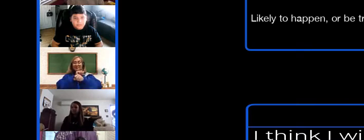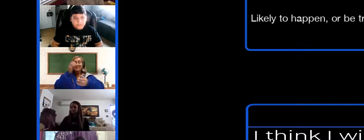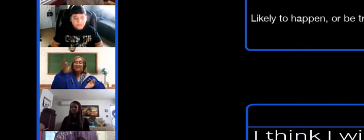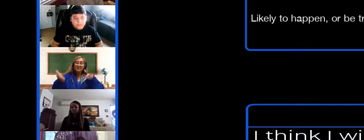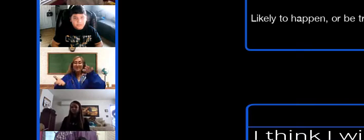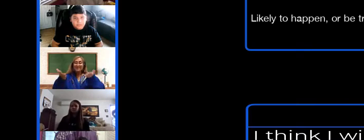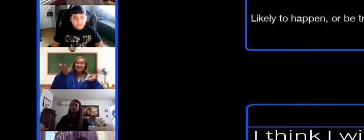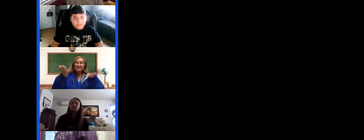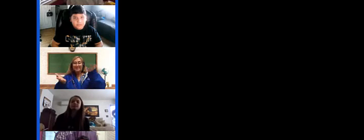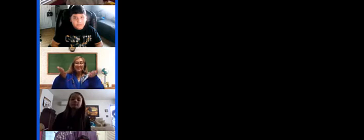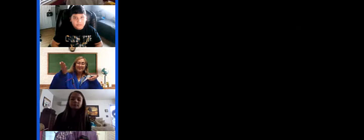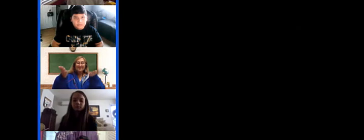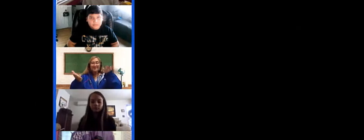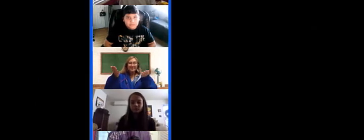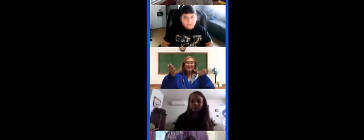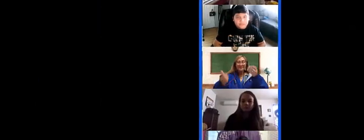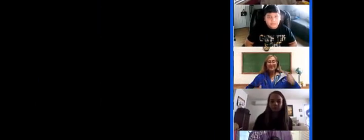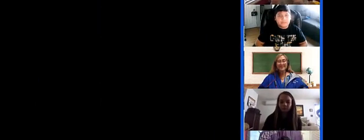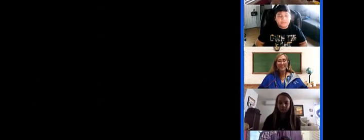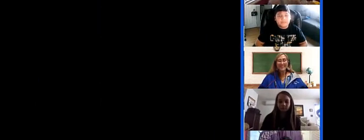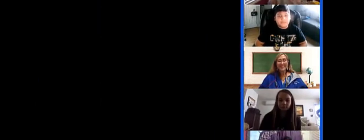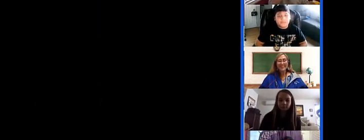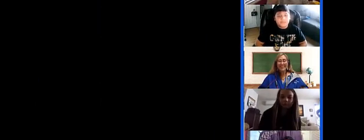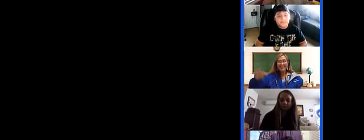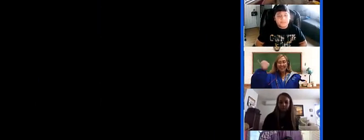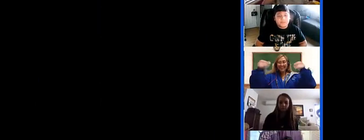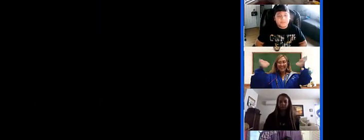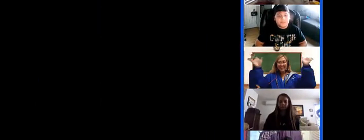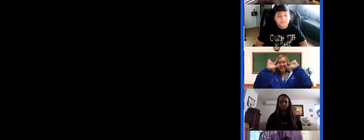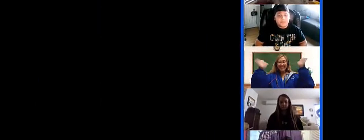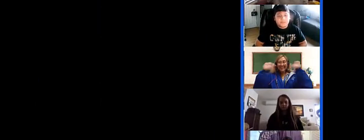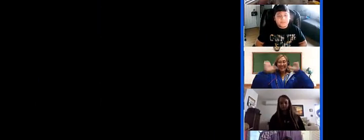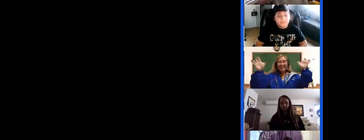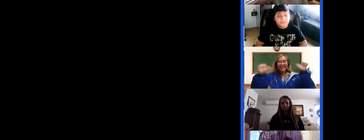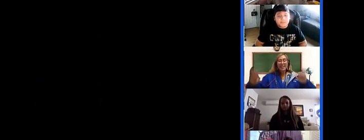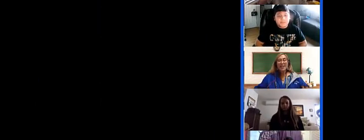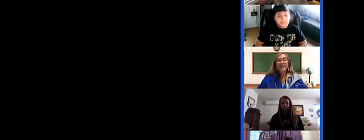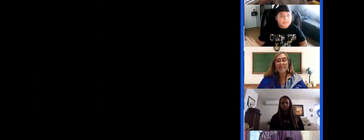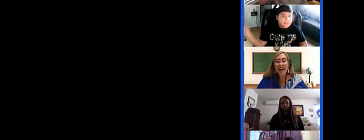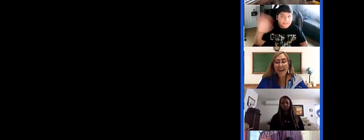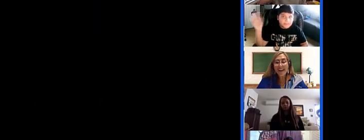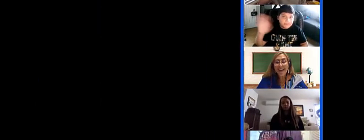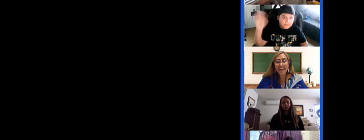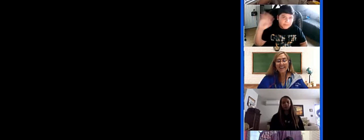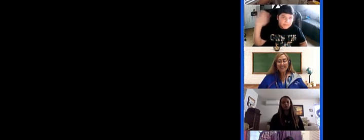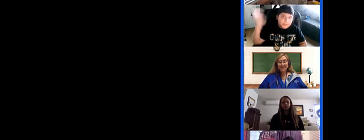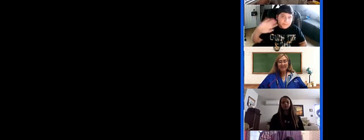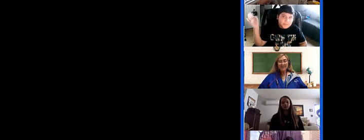probably that's it from your student council bye goodbye bye